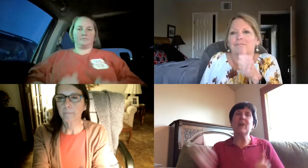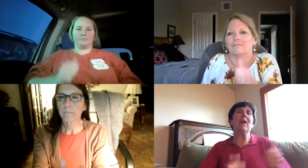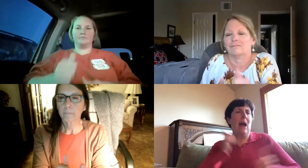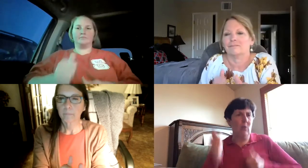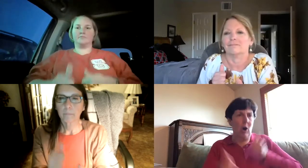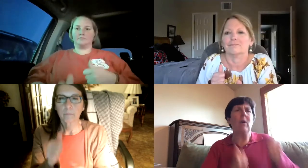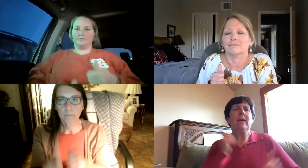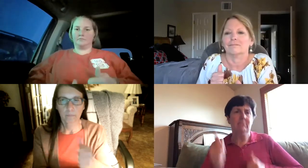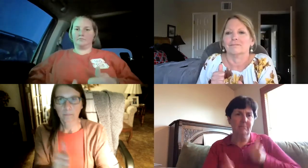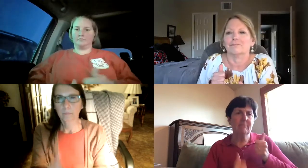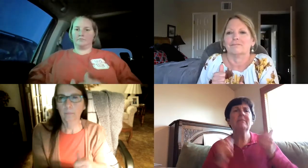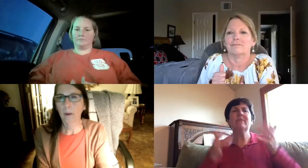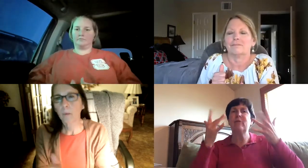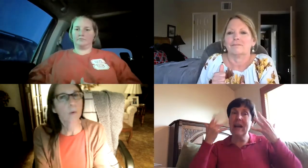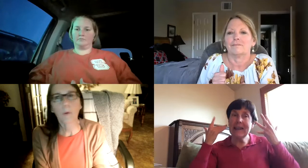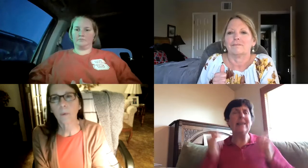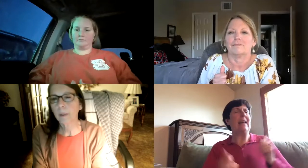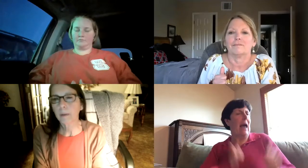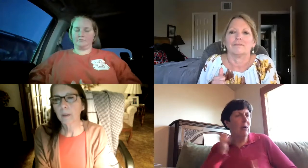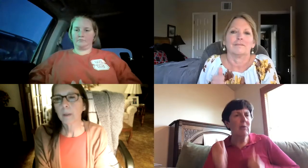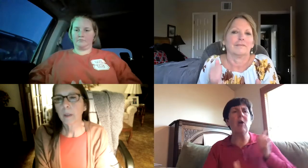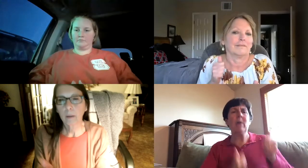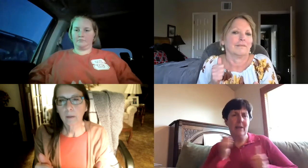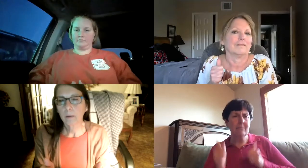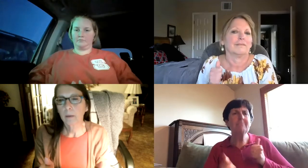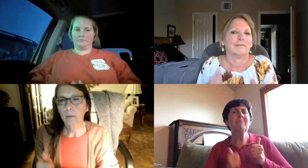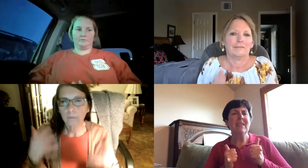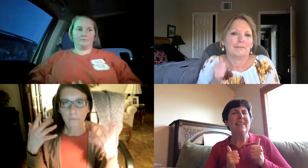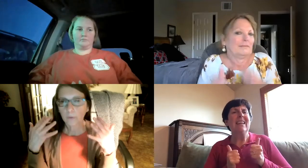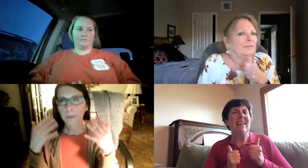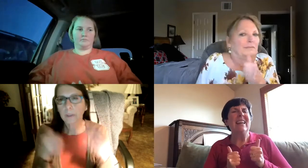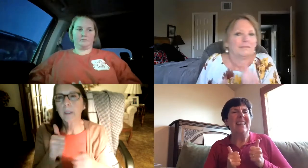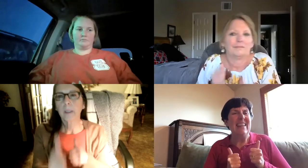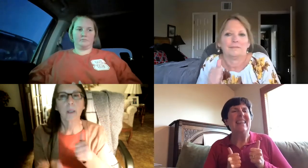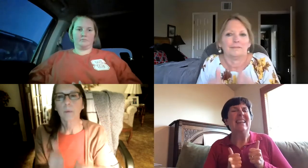oh, very outgoing, friendly, outgoing.